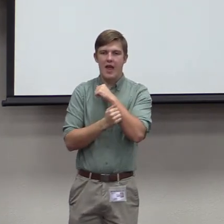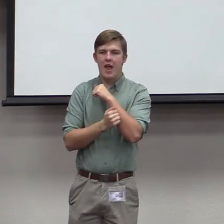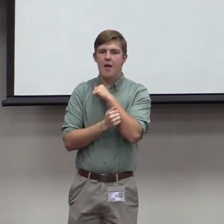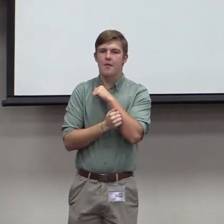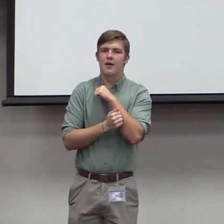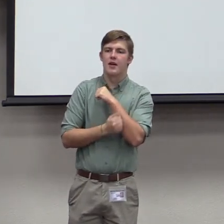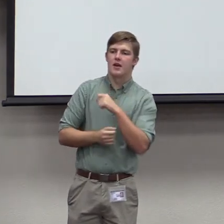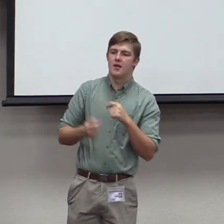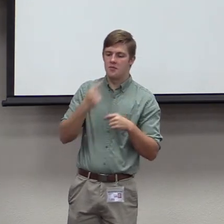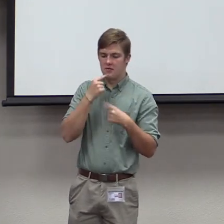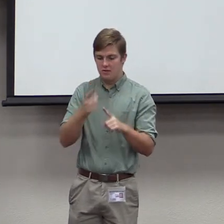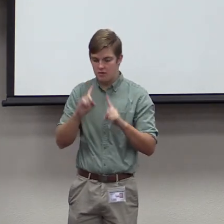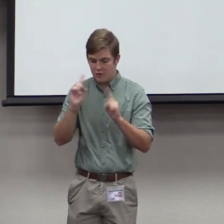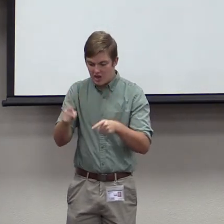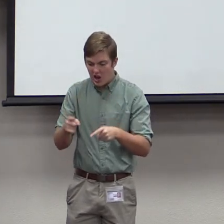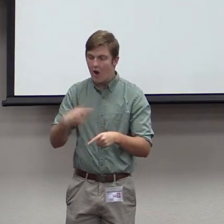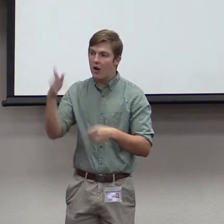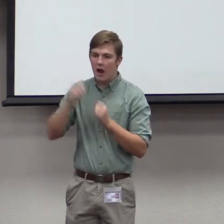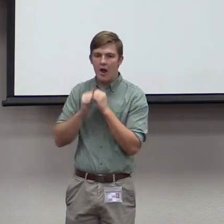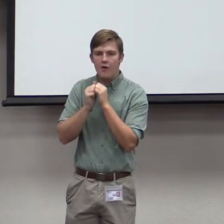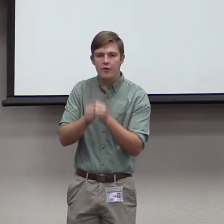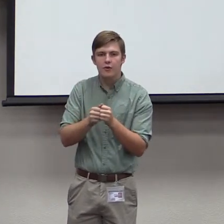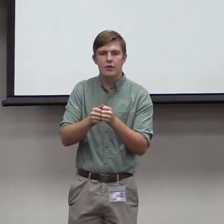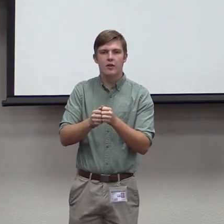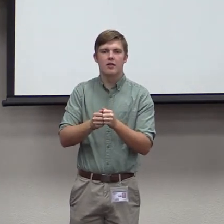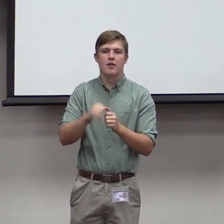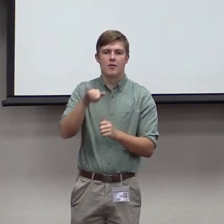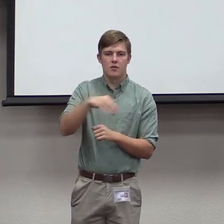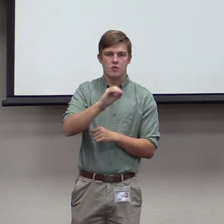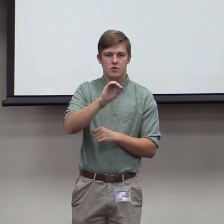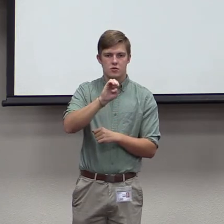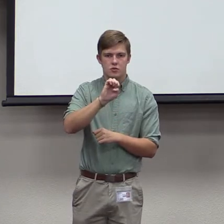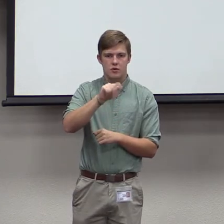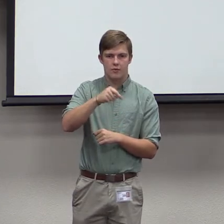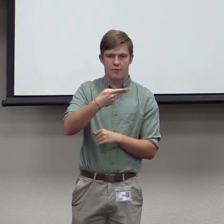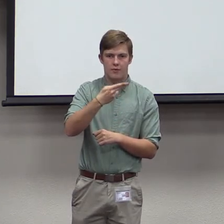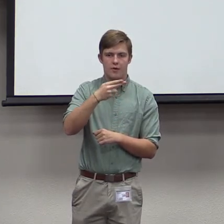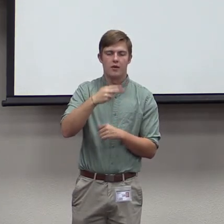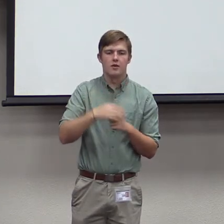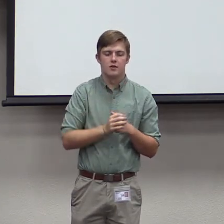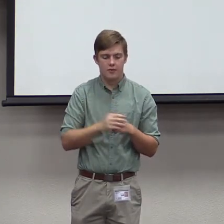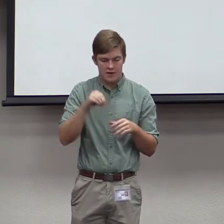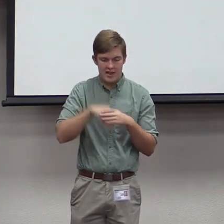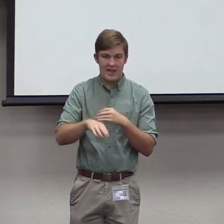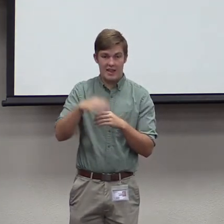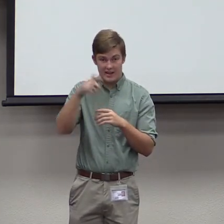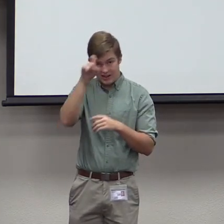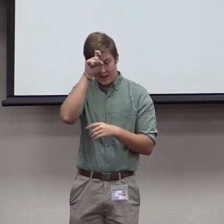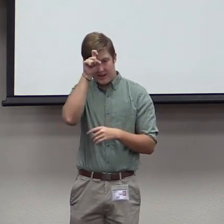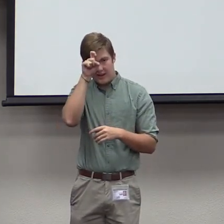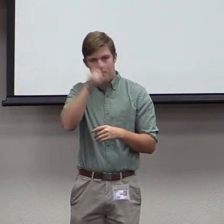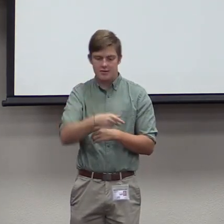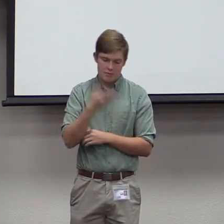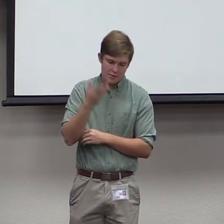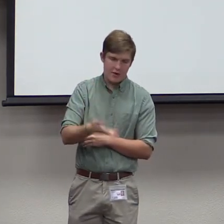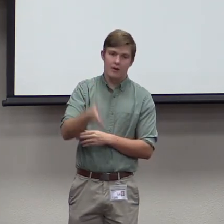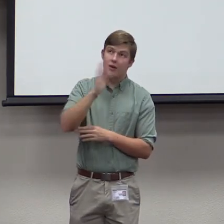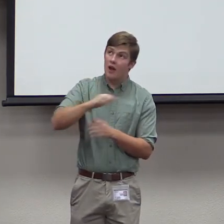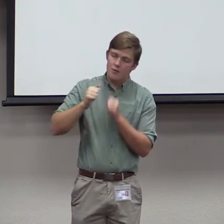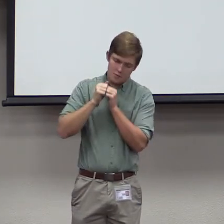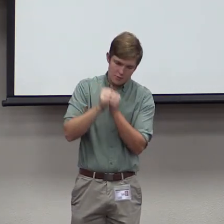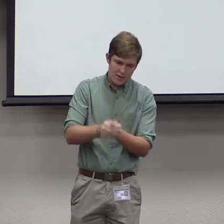go. God was with Joseph when he was in Egypt. In fact, it was God who put Joseph in